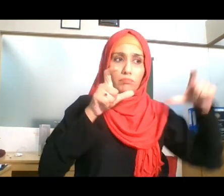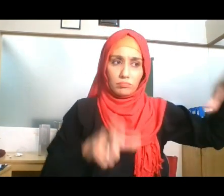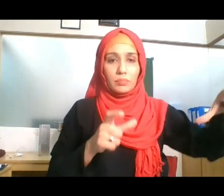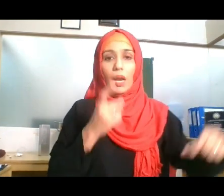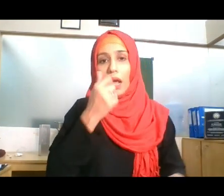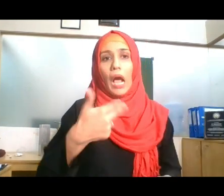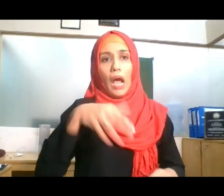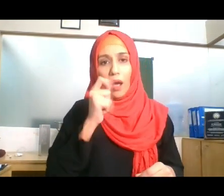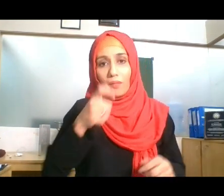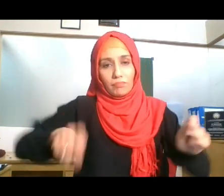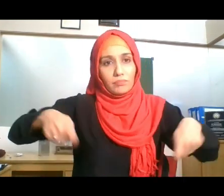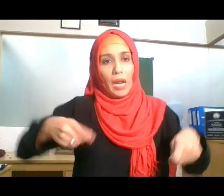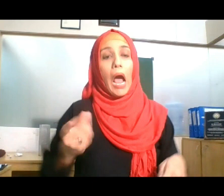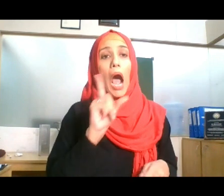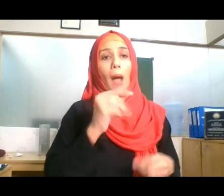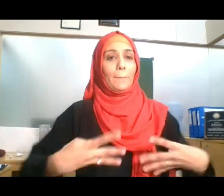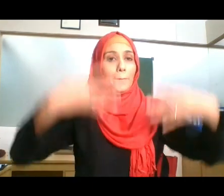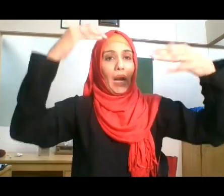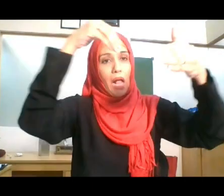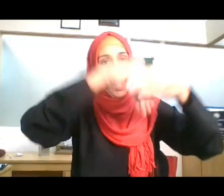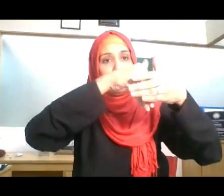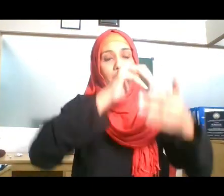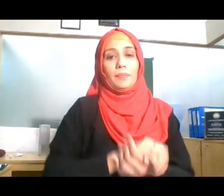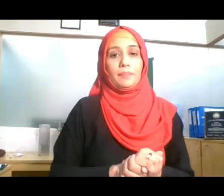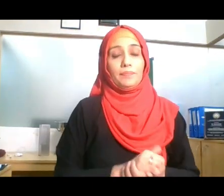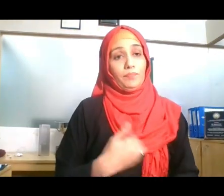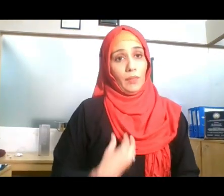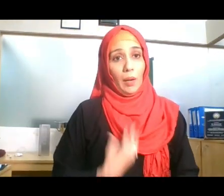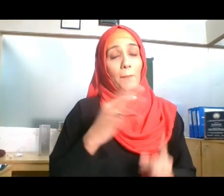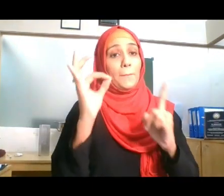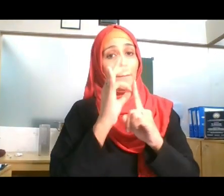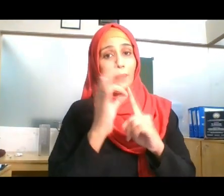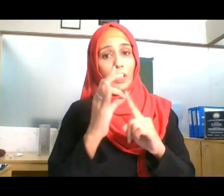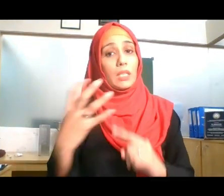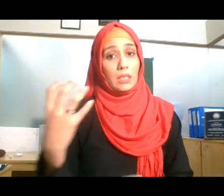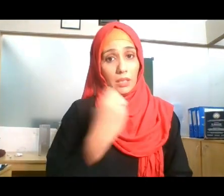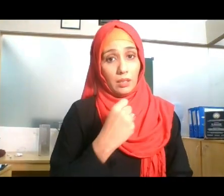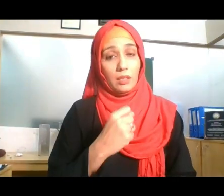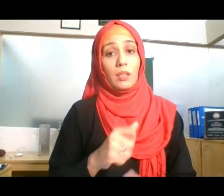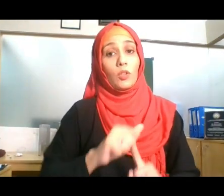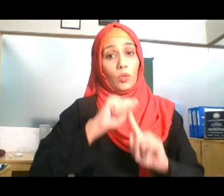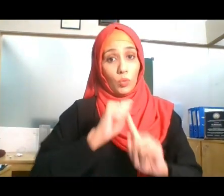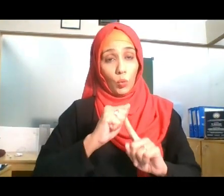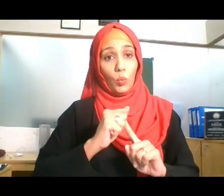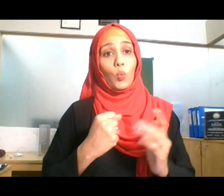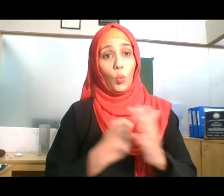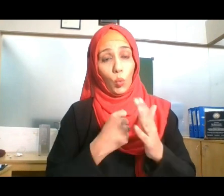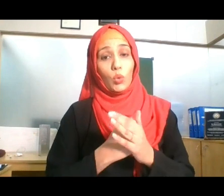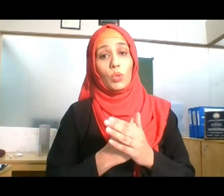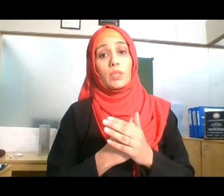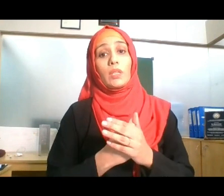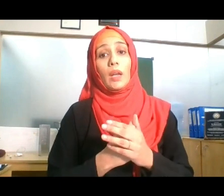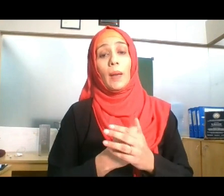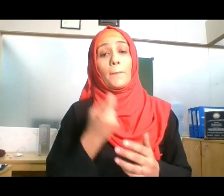in various buildings. You would appreciate that Pakistan has also important initiatives to ensure